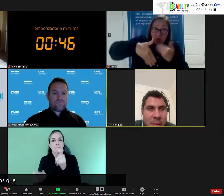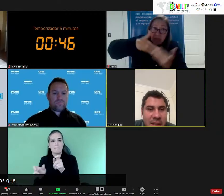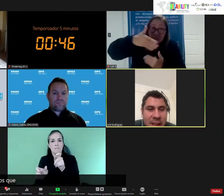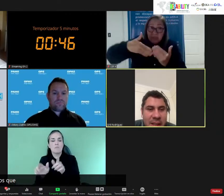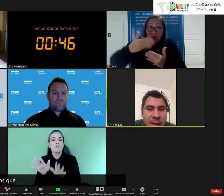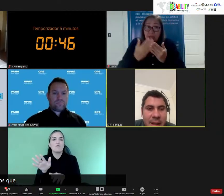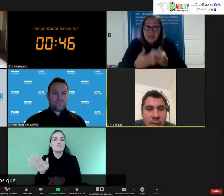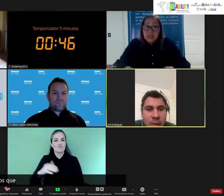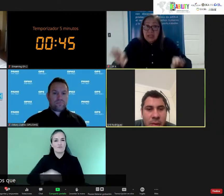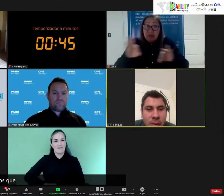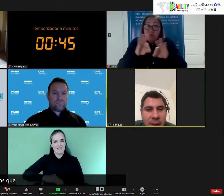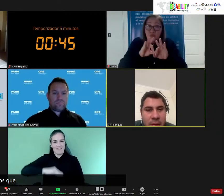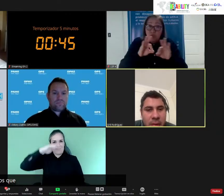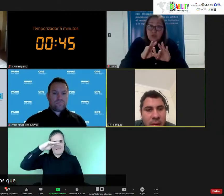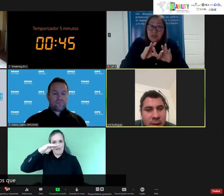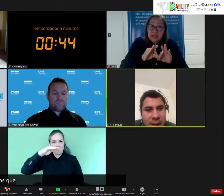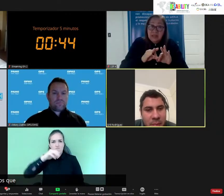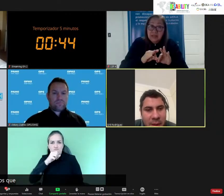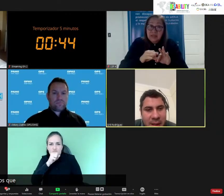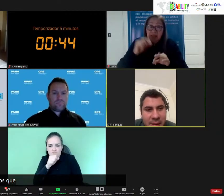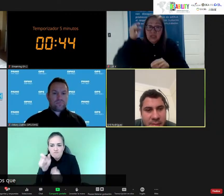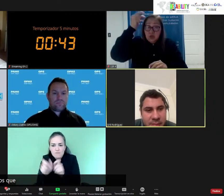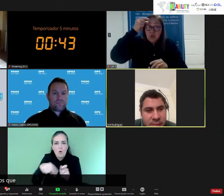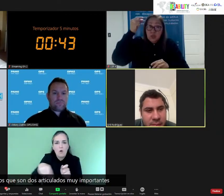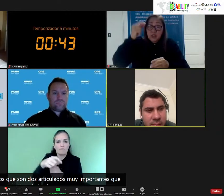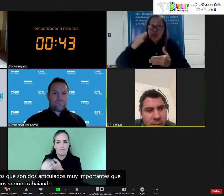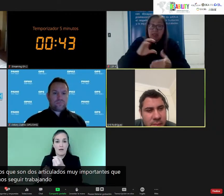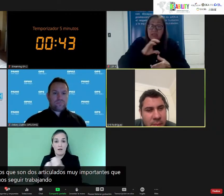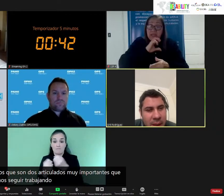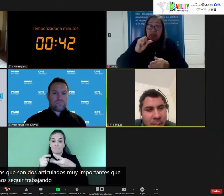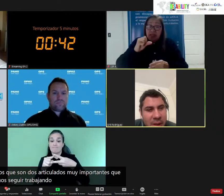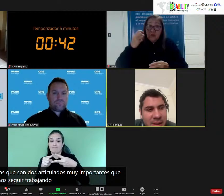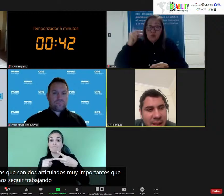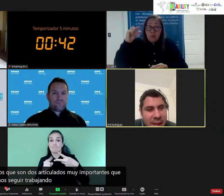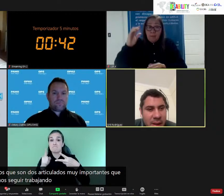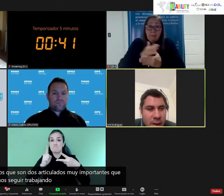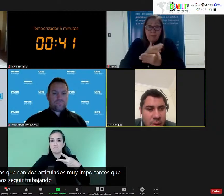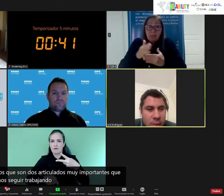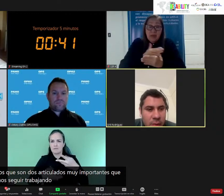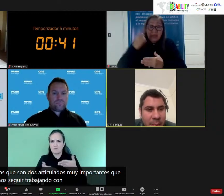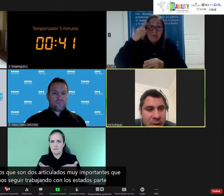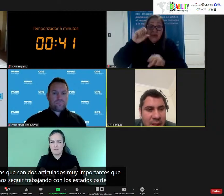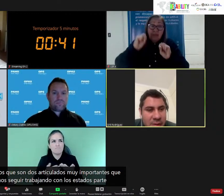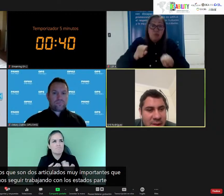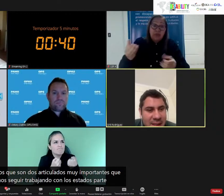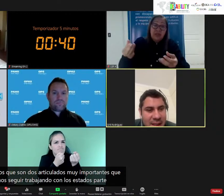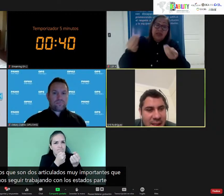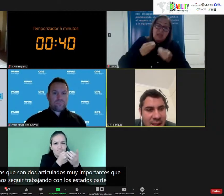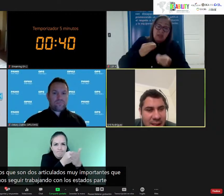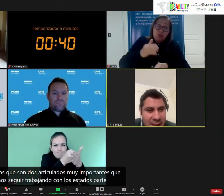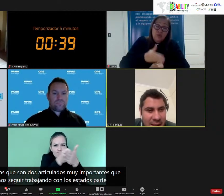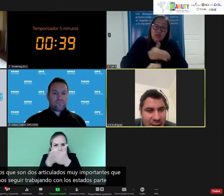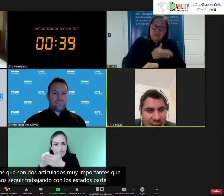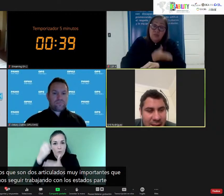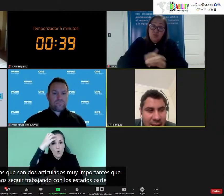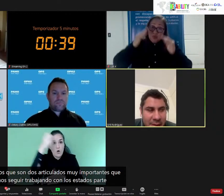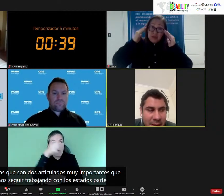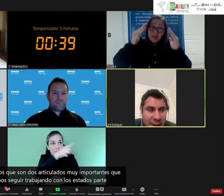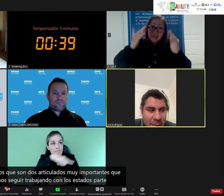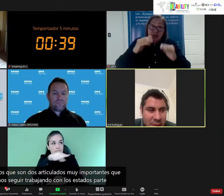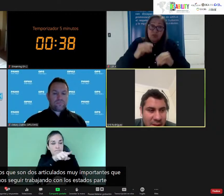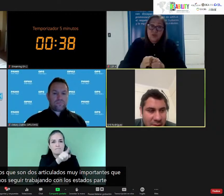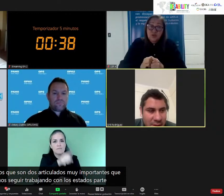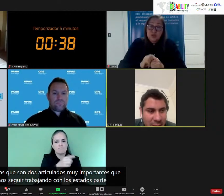these are two very important articles that we need to continue working on with the member states so that we can have a